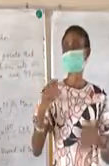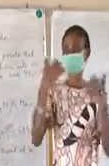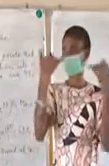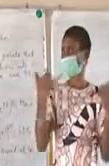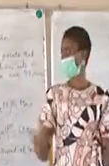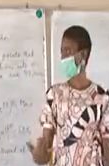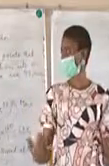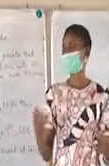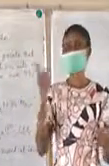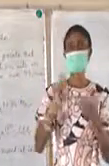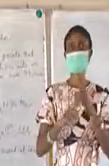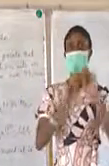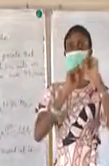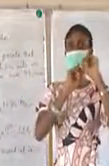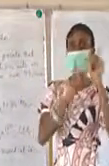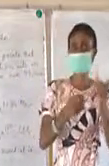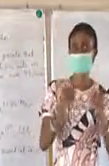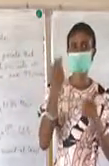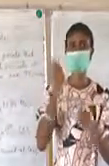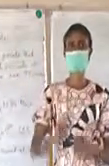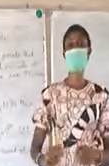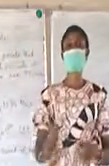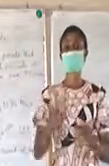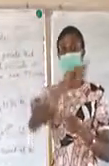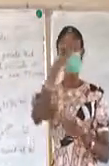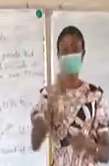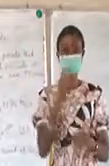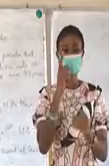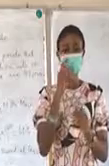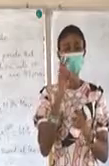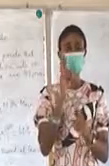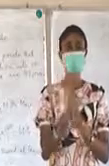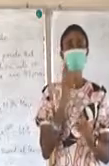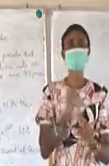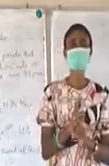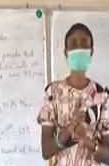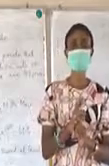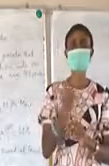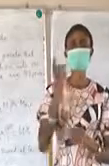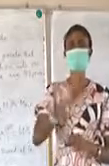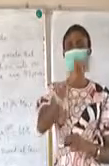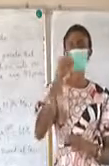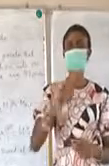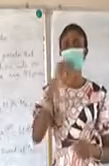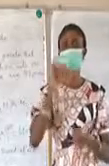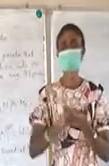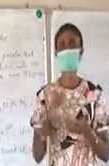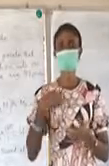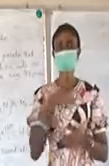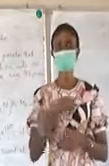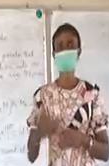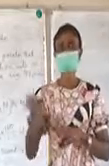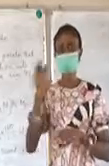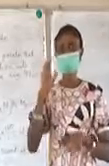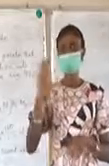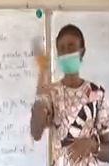Now to answer the question proper, because the question says we should find the percentage. We've